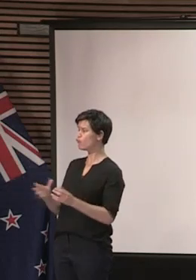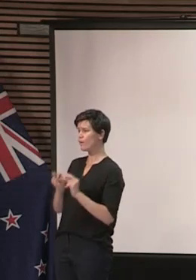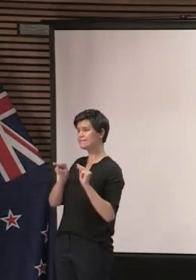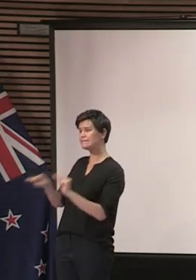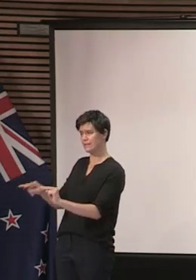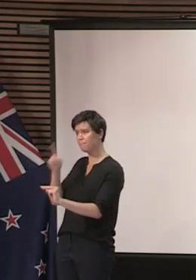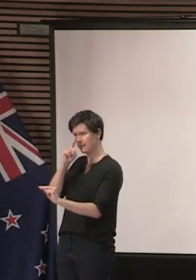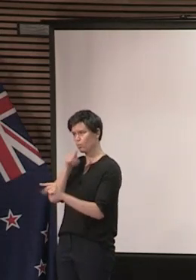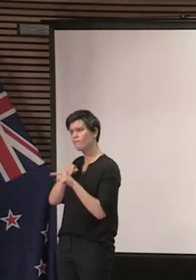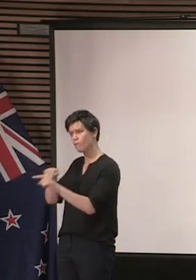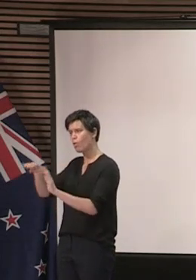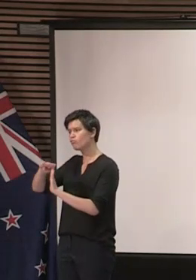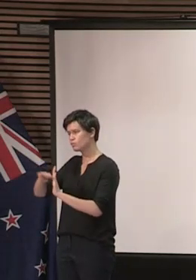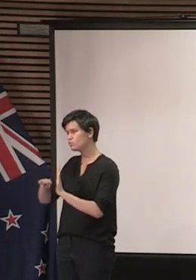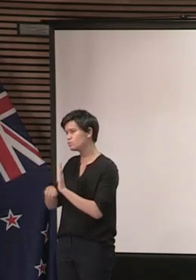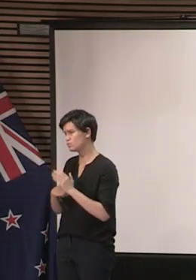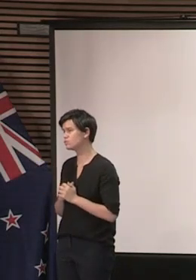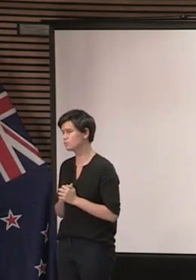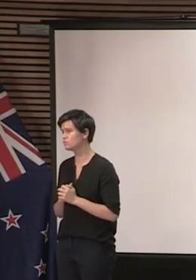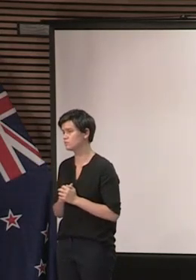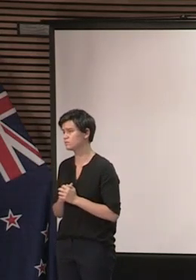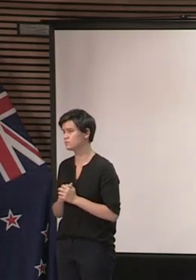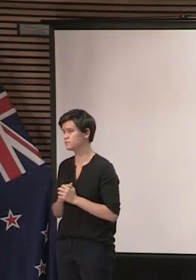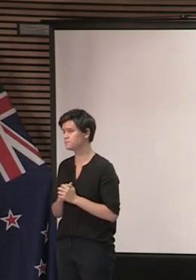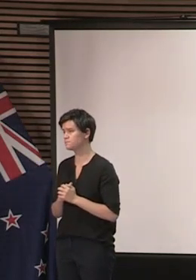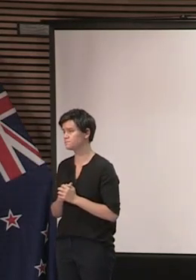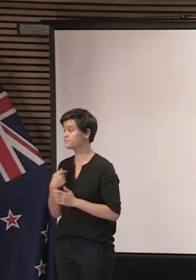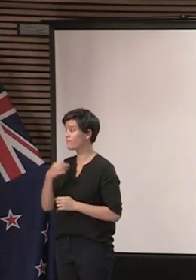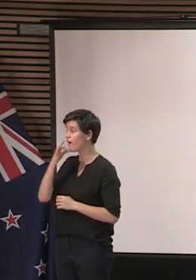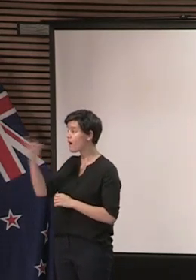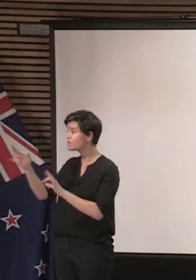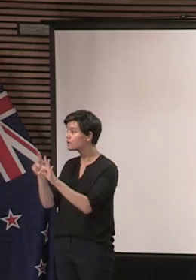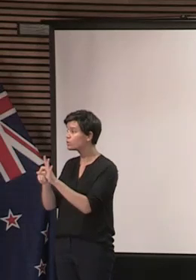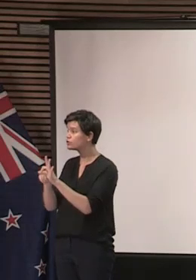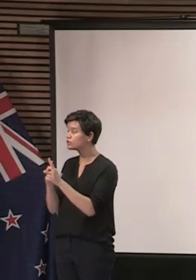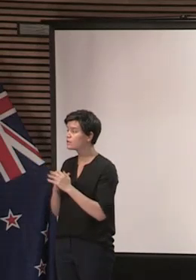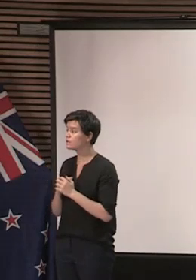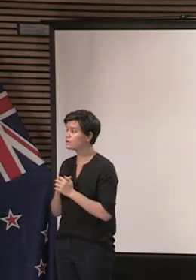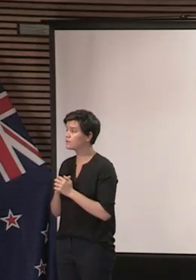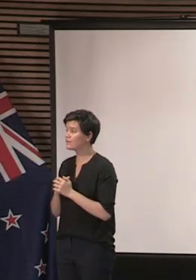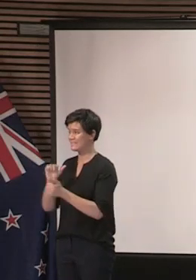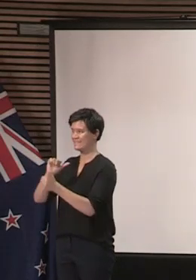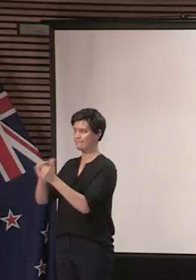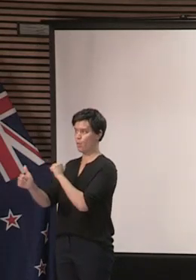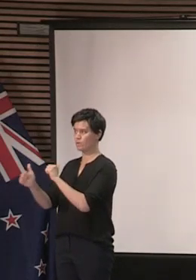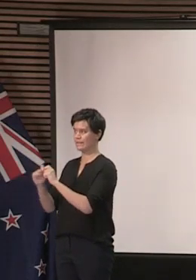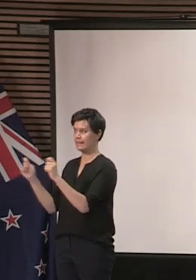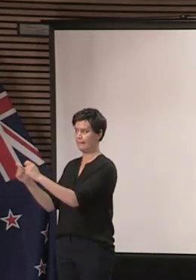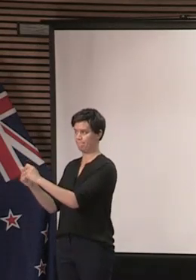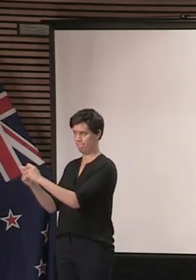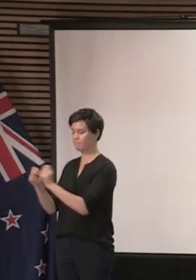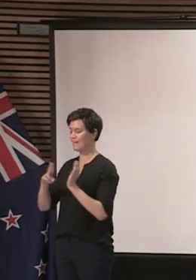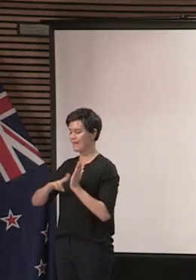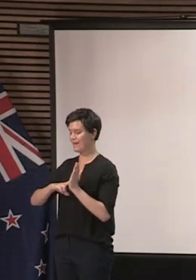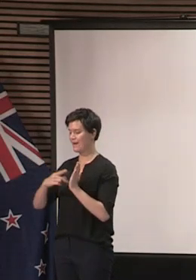that we've taken as part of our strategy as a country. Prime Minister, a question from our sports team. The NRL has